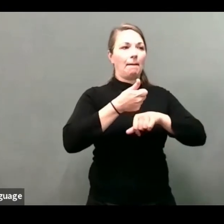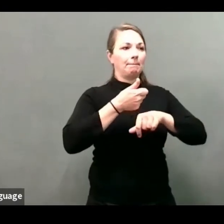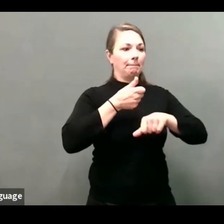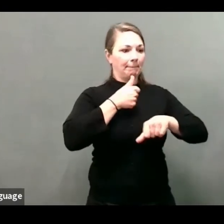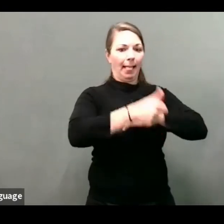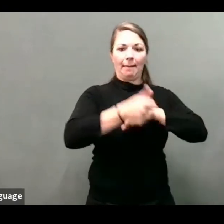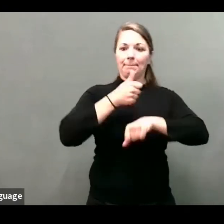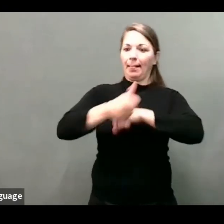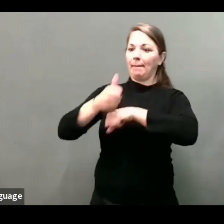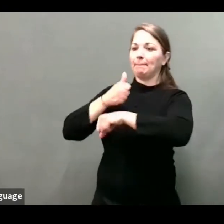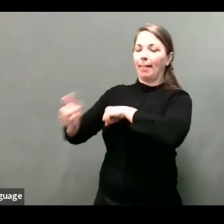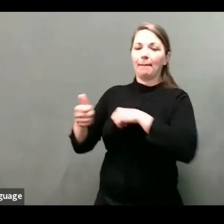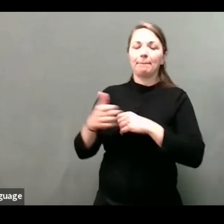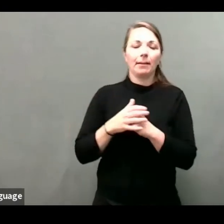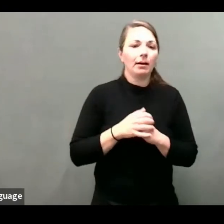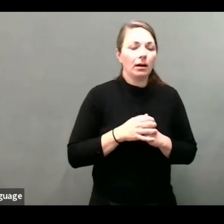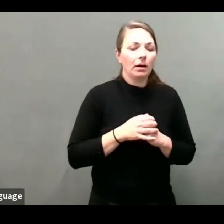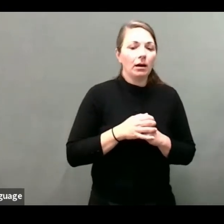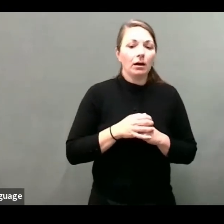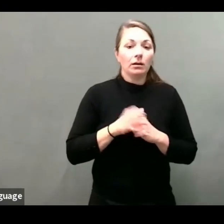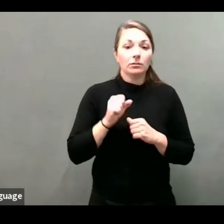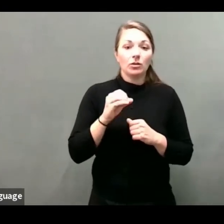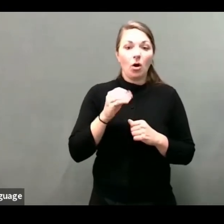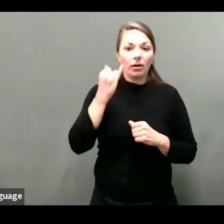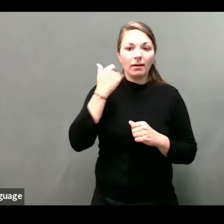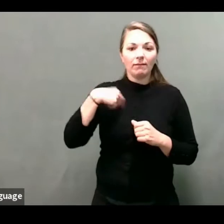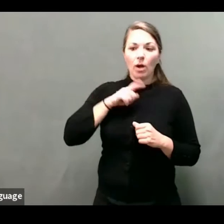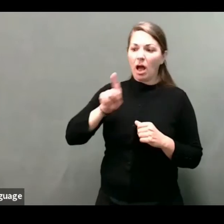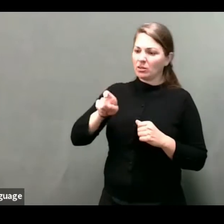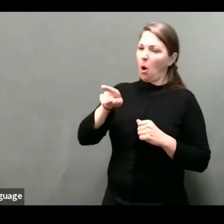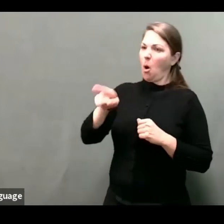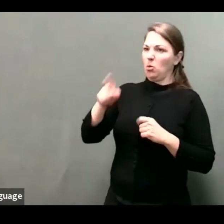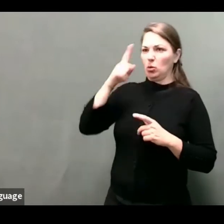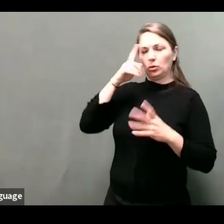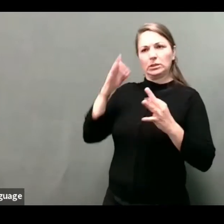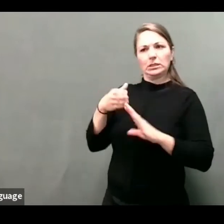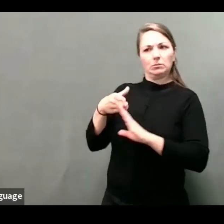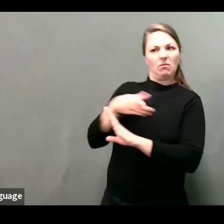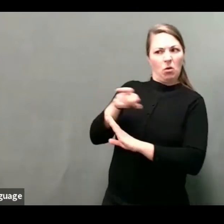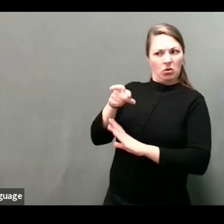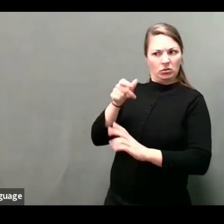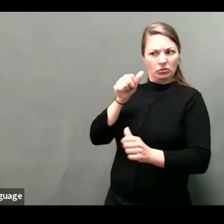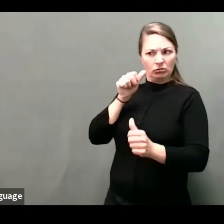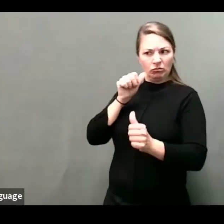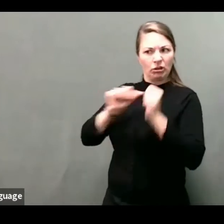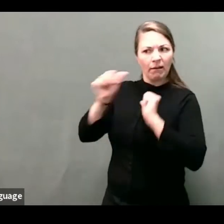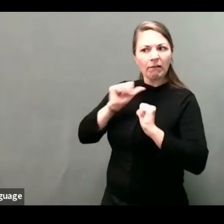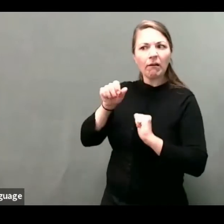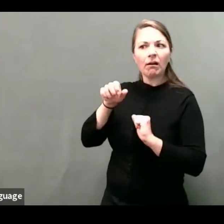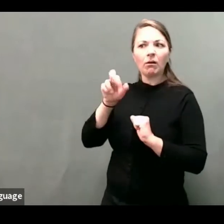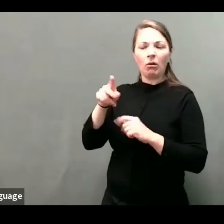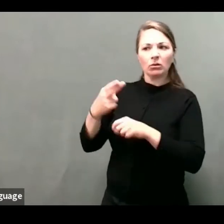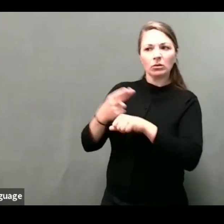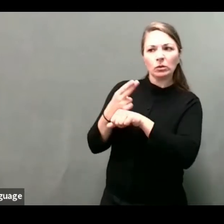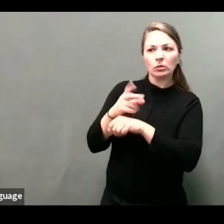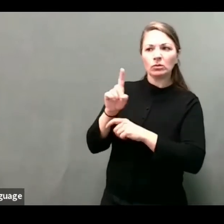the choices the survivor made before the assault, whether they were drinking or using any